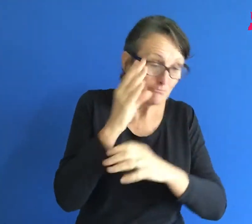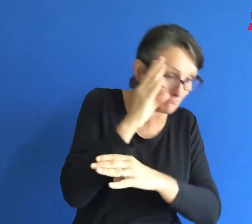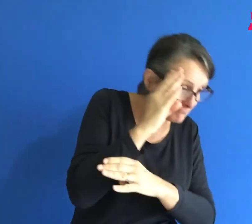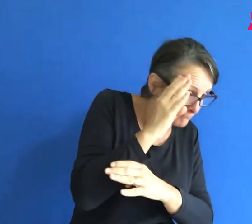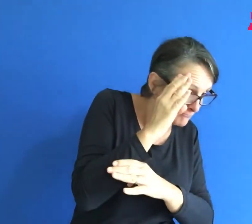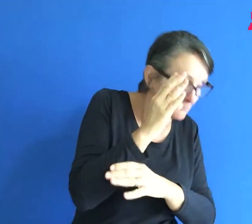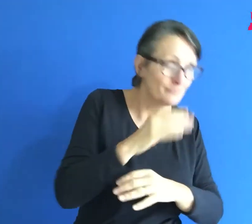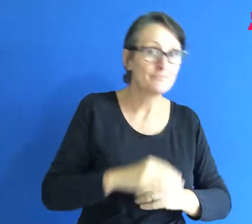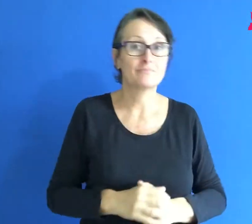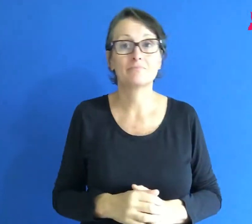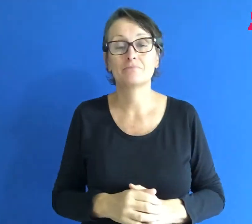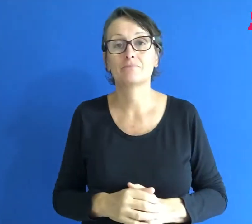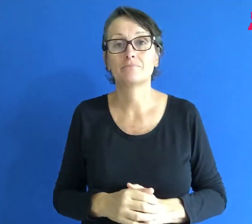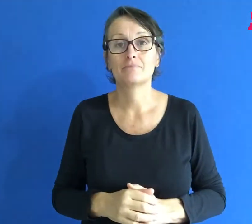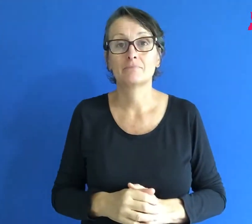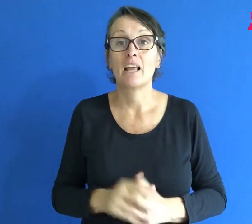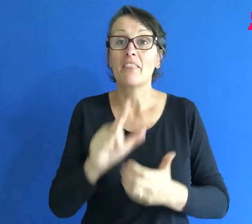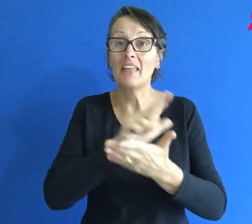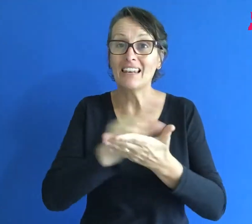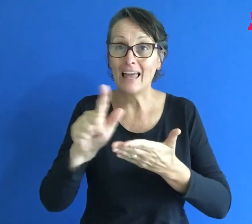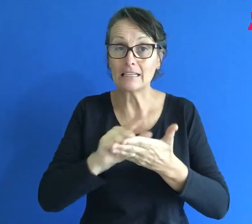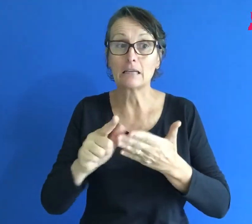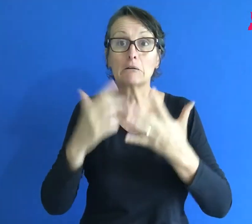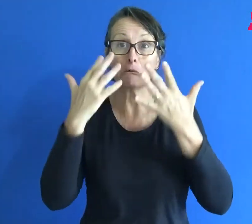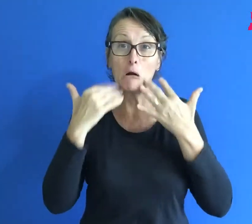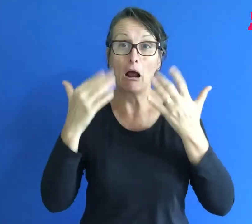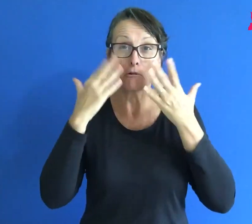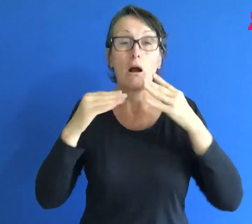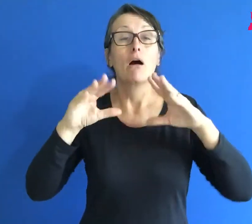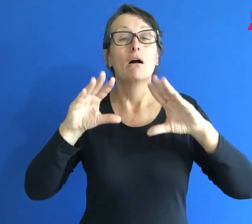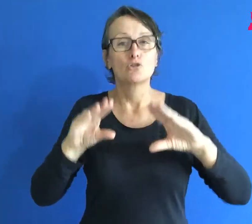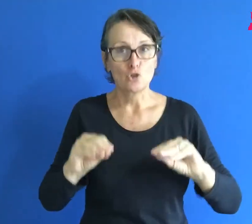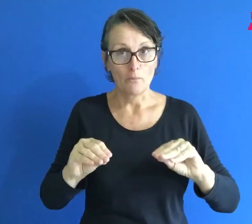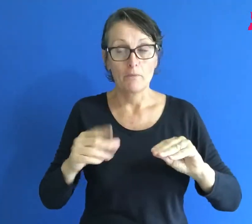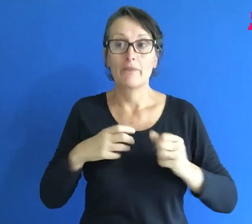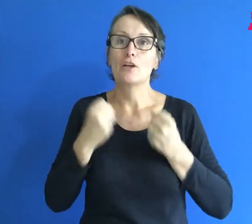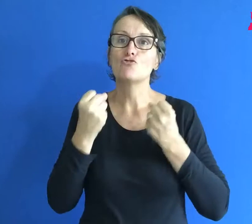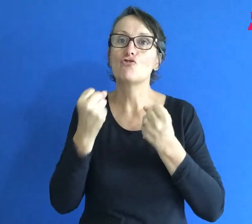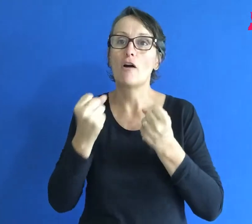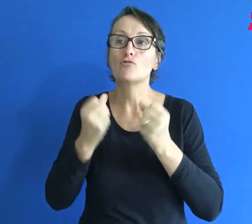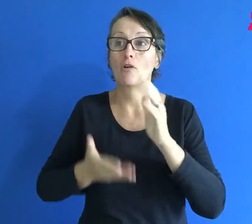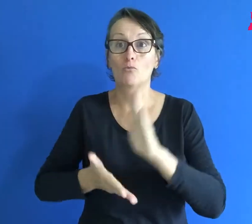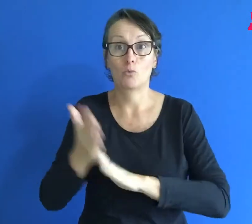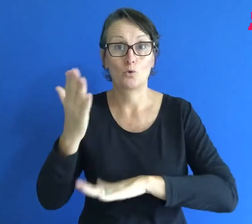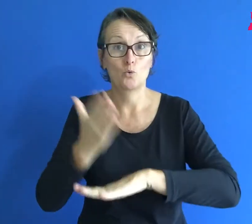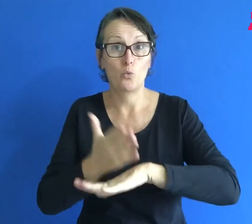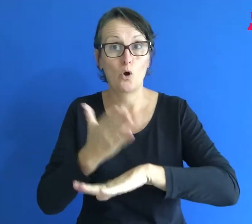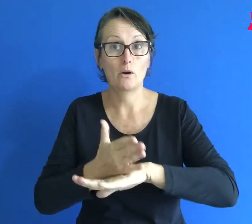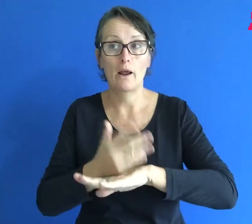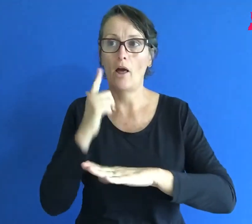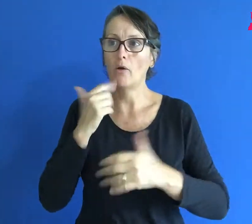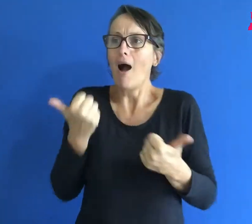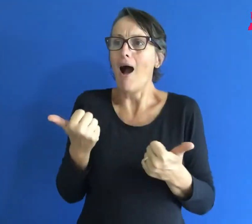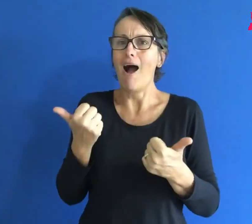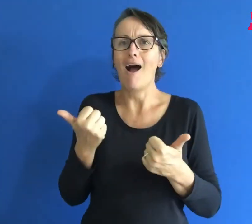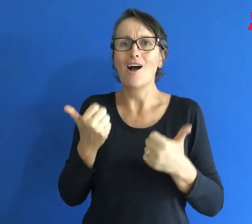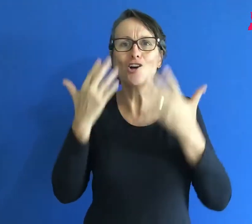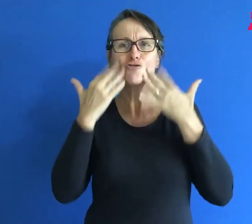Finally stopped crying. Drove on up to work. And on the drive thought, I'm sorted. I've had the big cry.